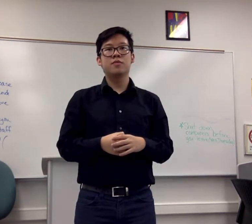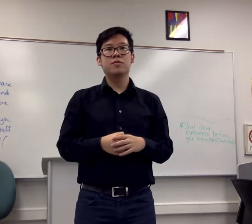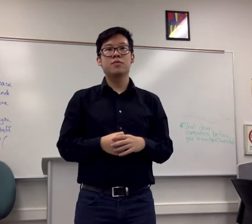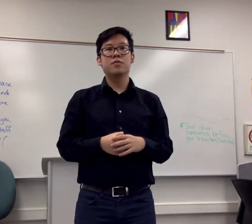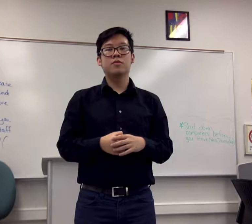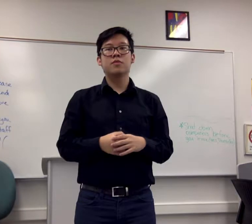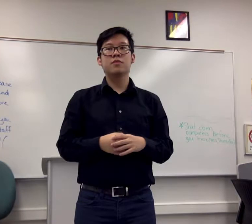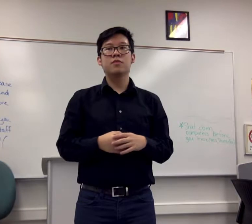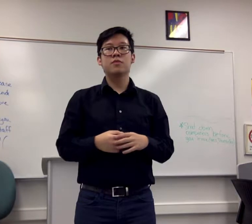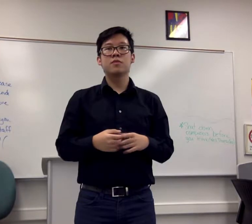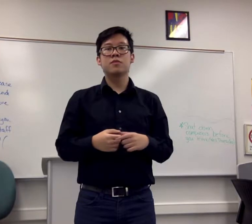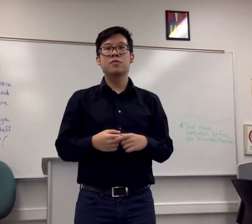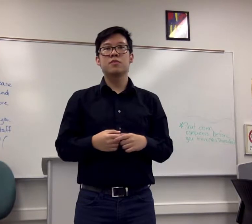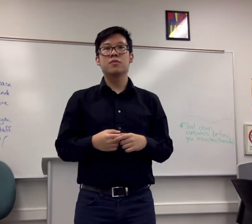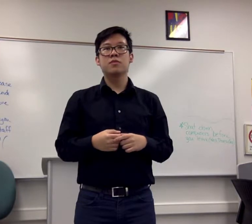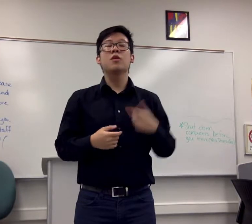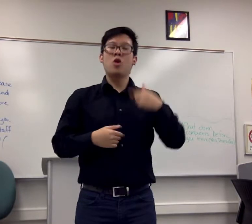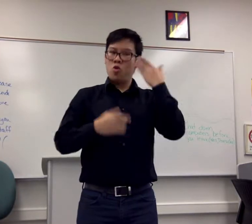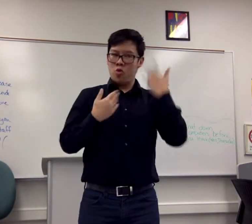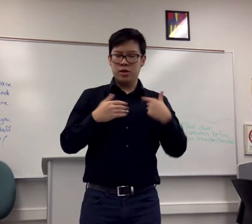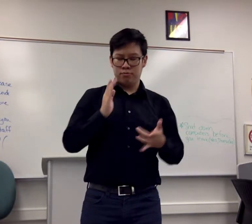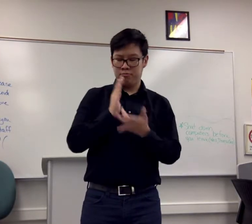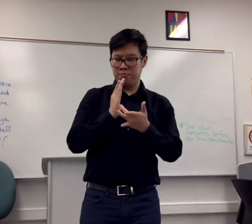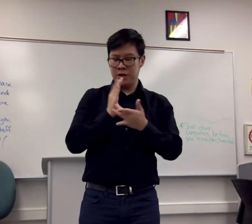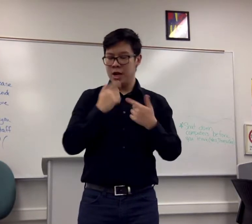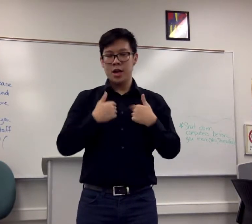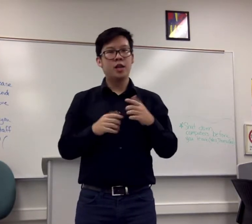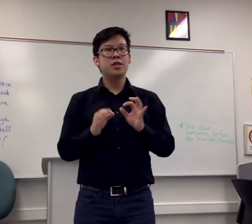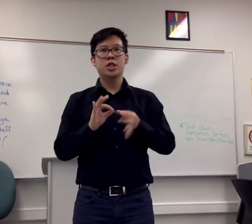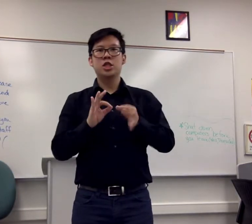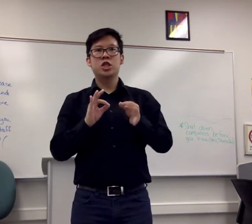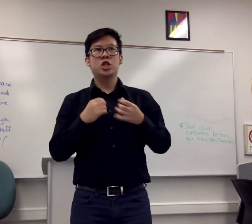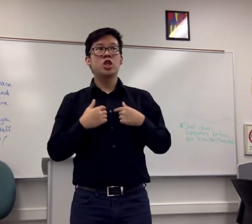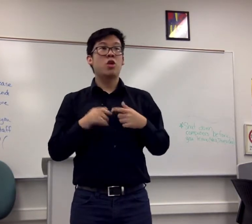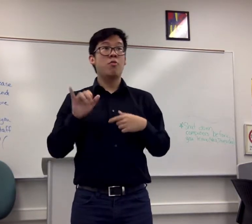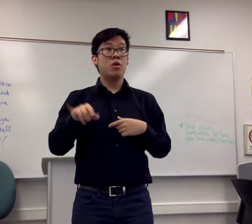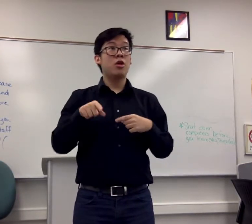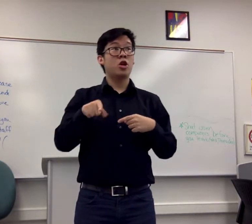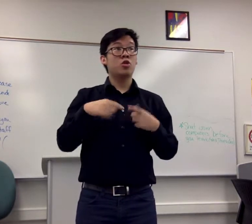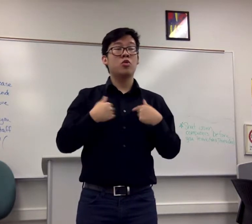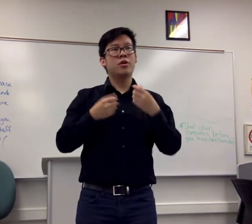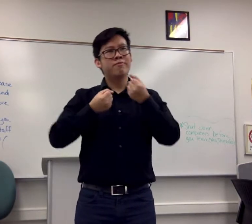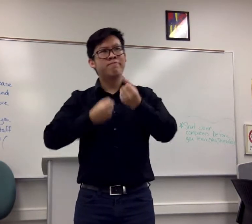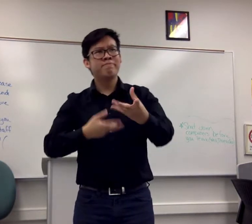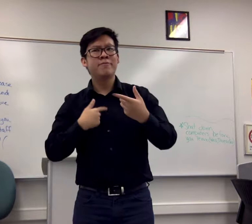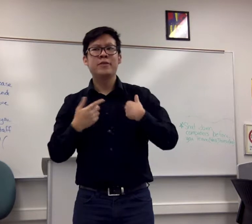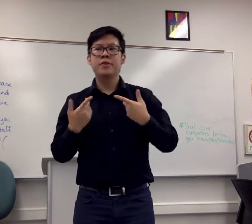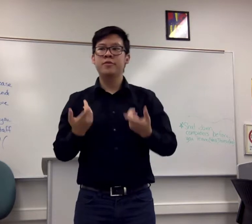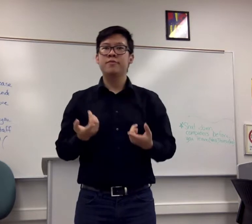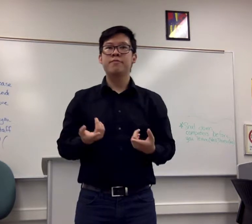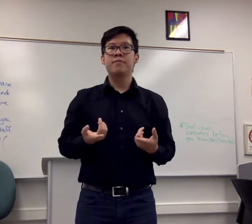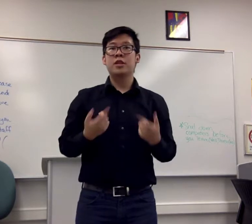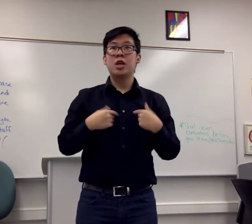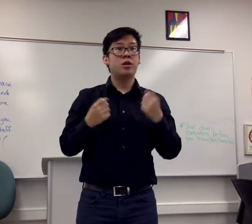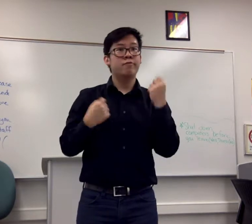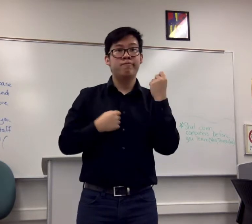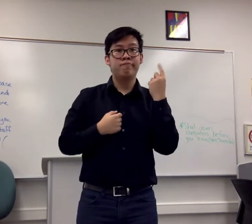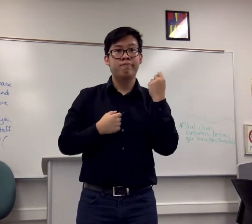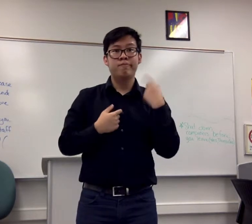you know, you're technically not the interpreter there, so you could let them know that if they're not understanding the interpreters,